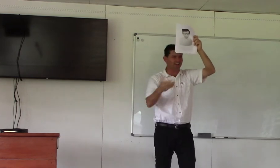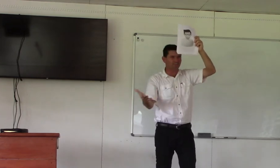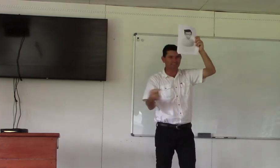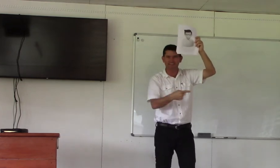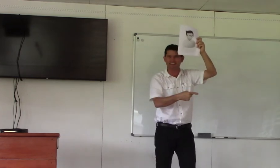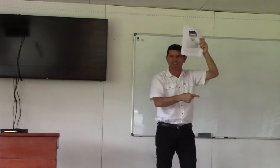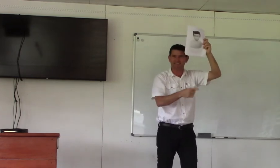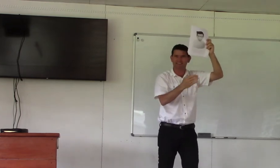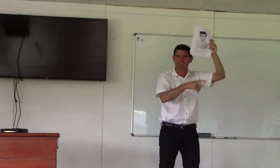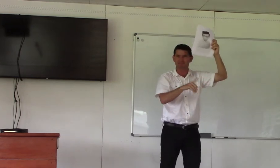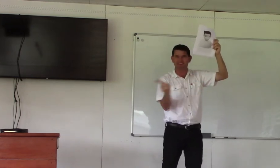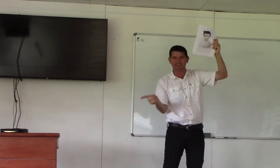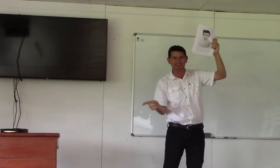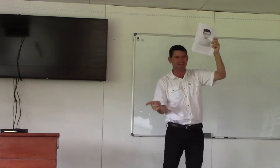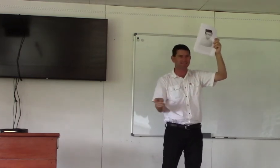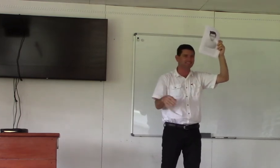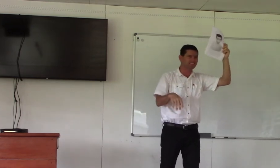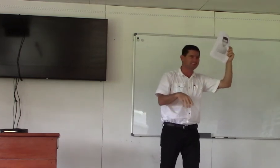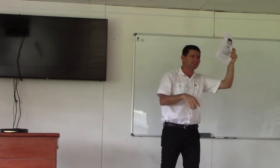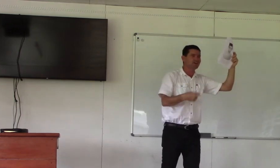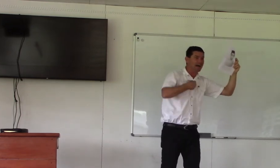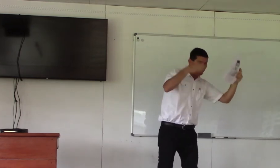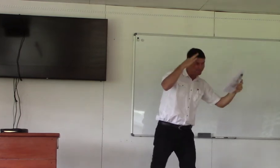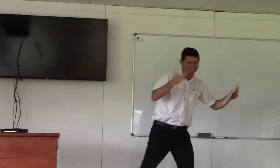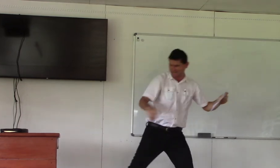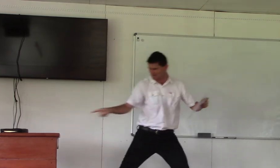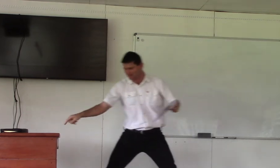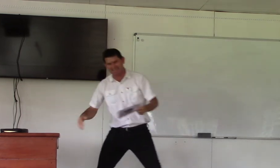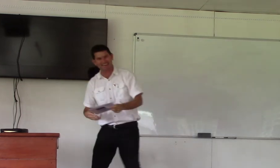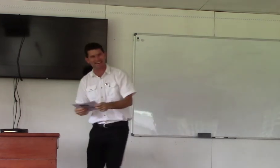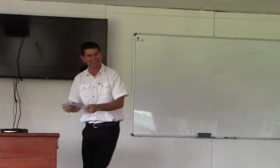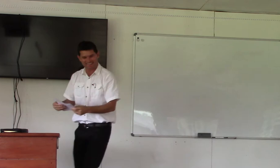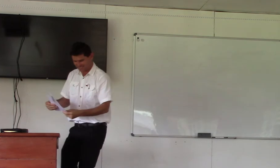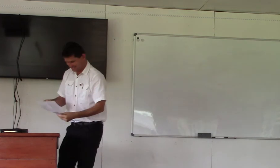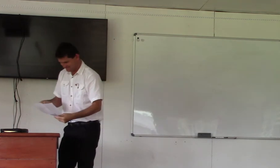Everything there, some there. I'll decide who they're here.